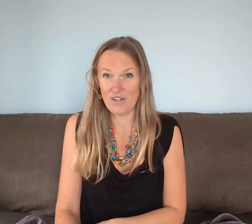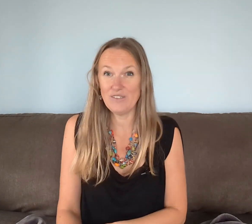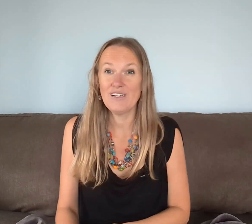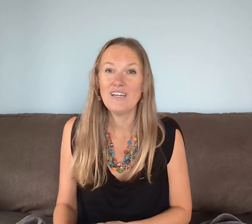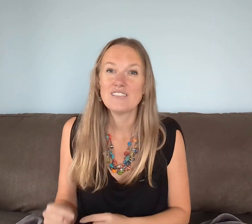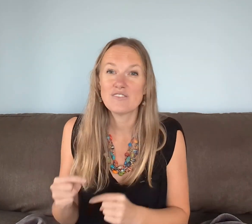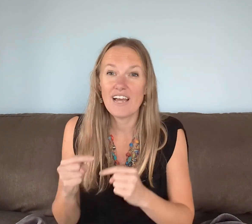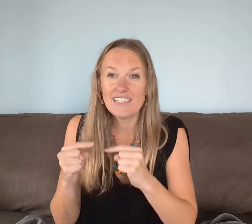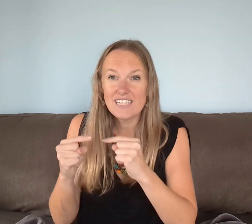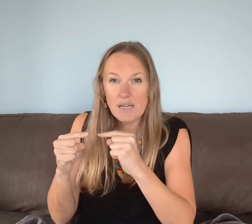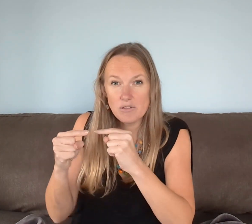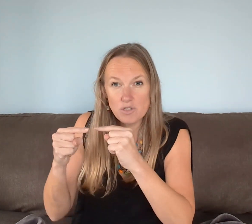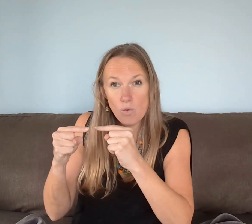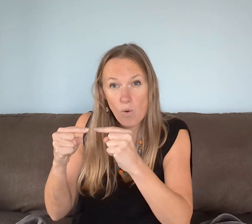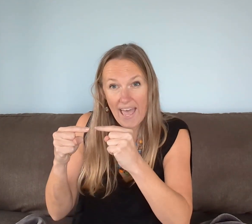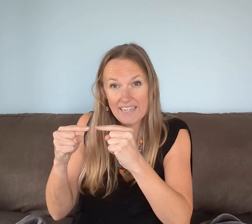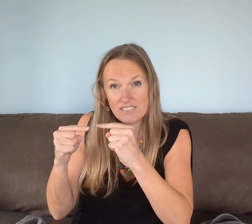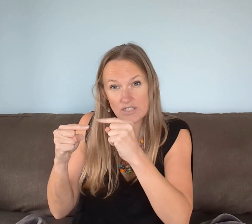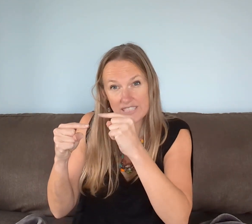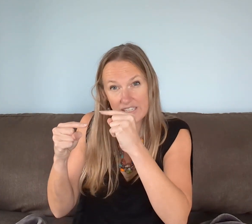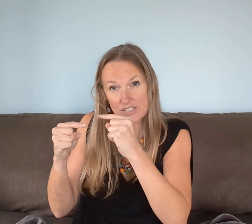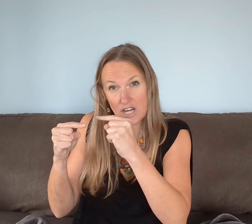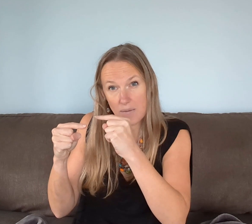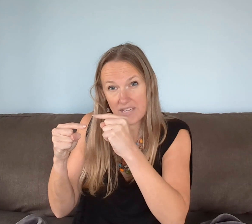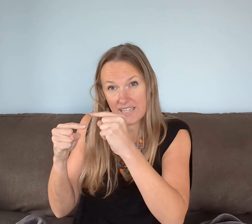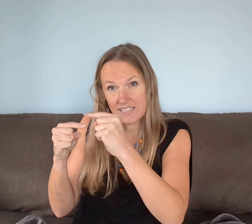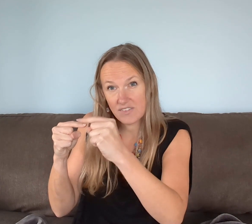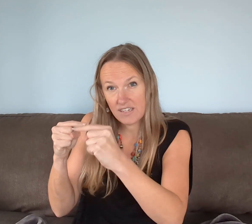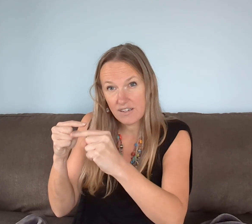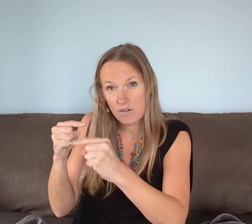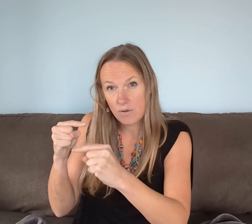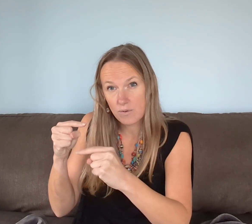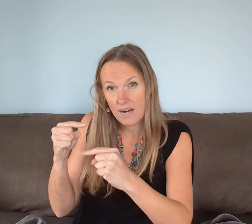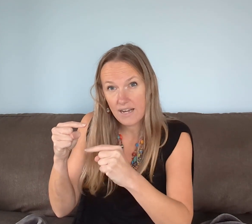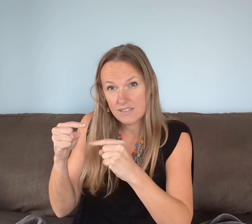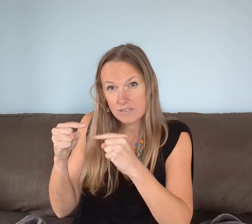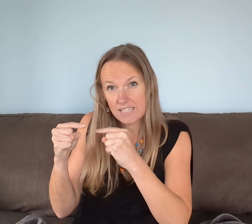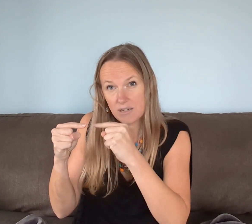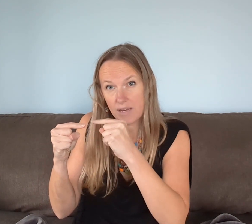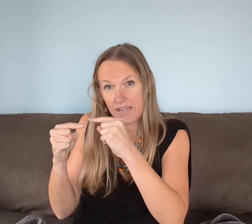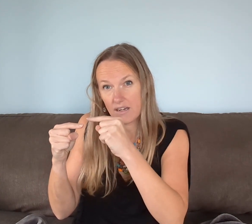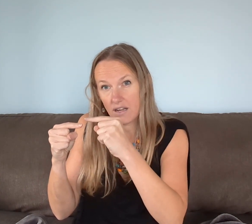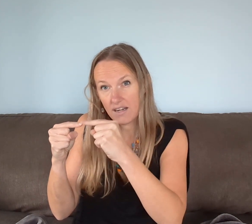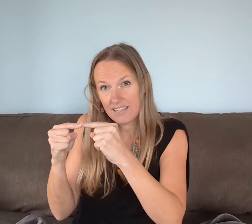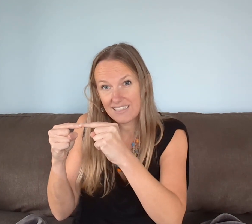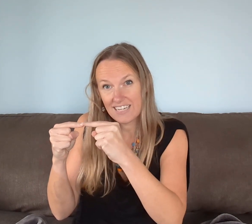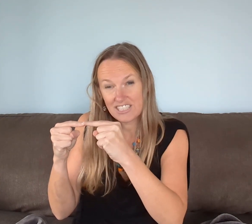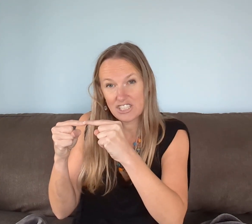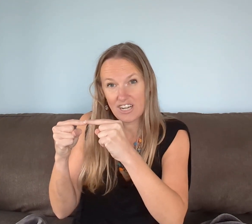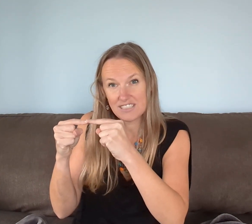know, so for any time you do when, so you take your dominant index finger, go around almost like you're making a clock, and then touch your